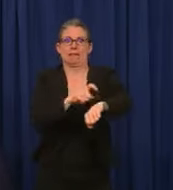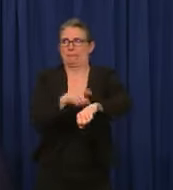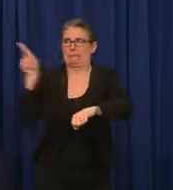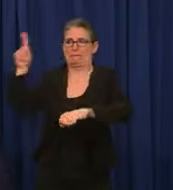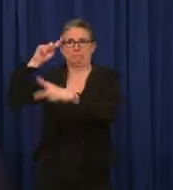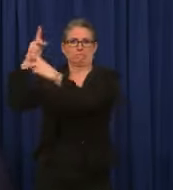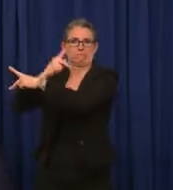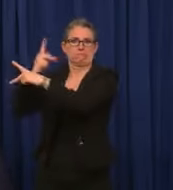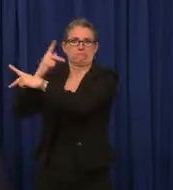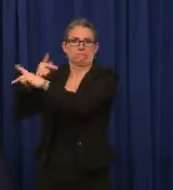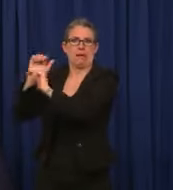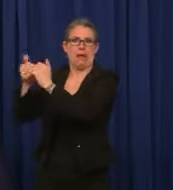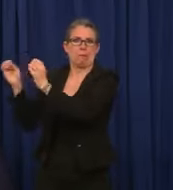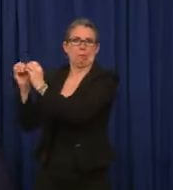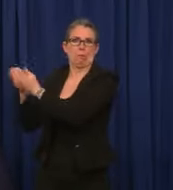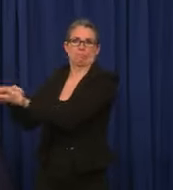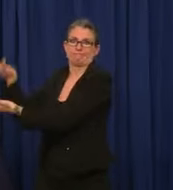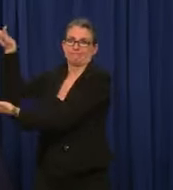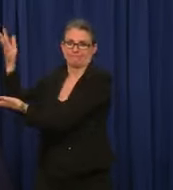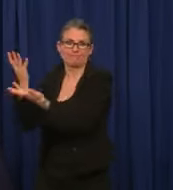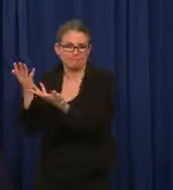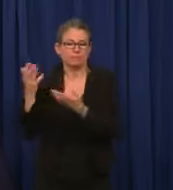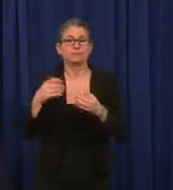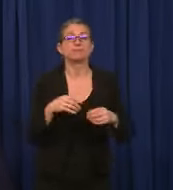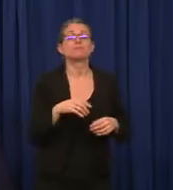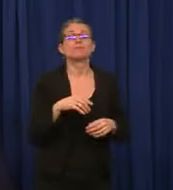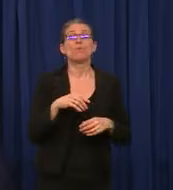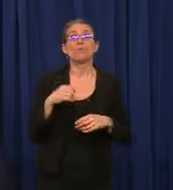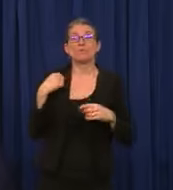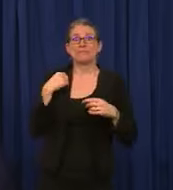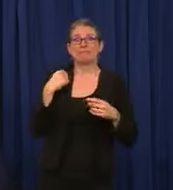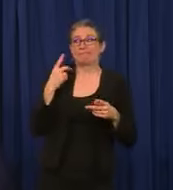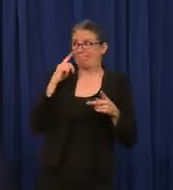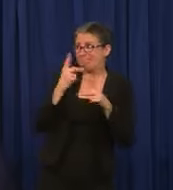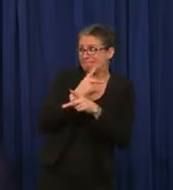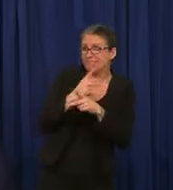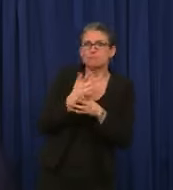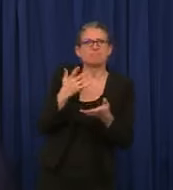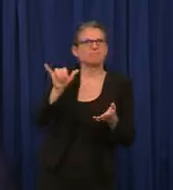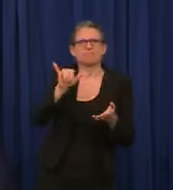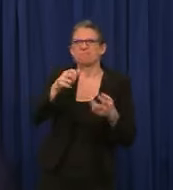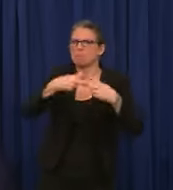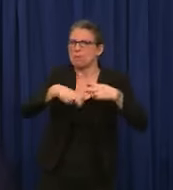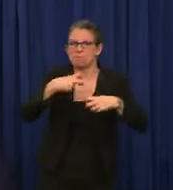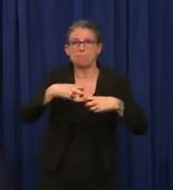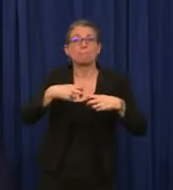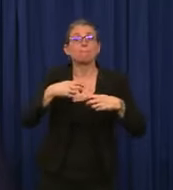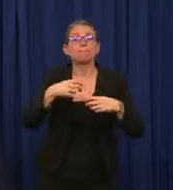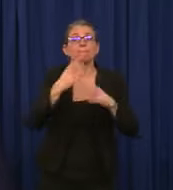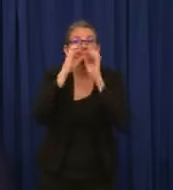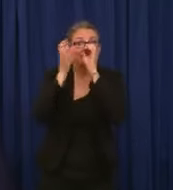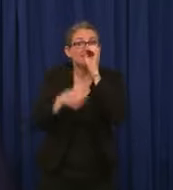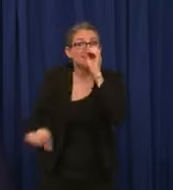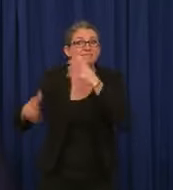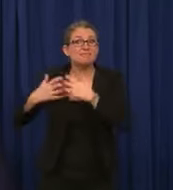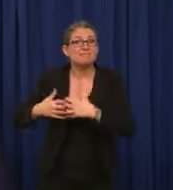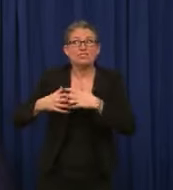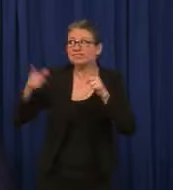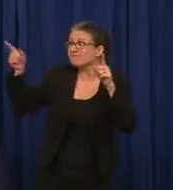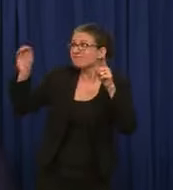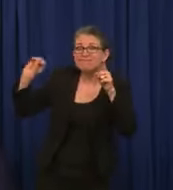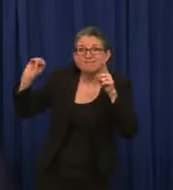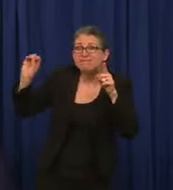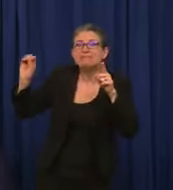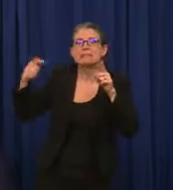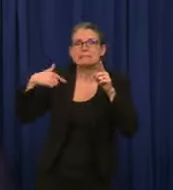The same can be said with respect to ventilators. Now, there are efforts at the national level to produce additional ventilators that